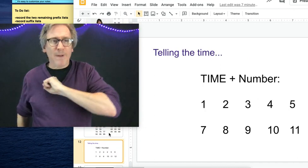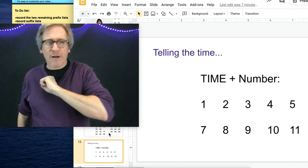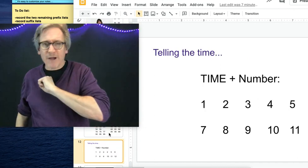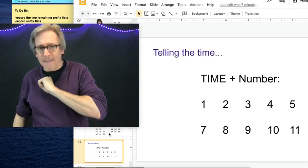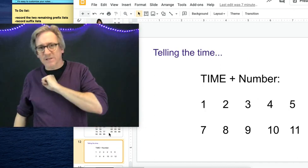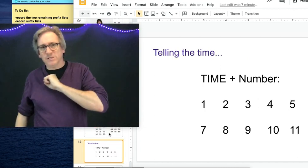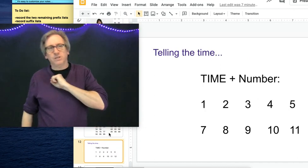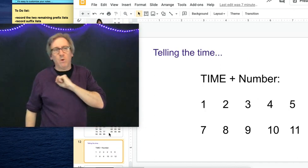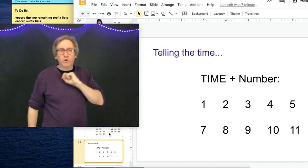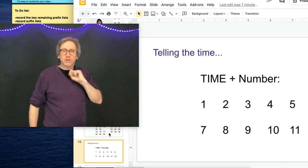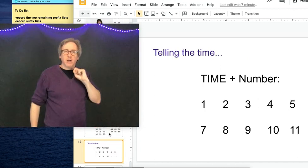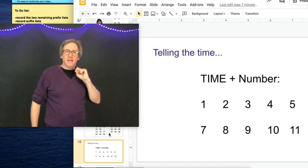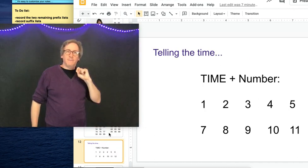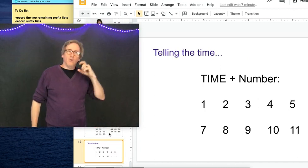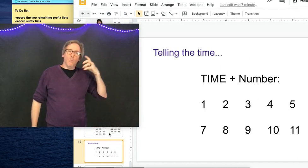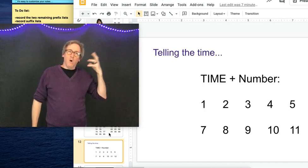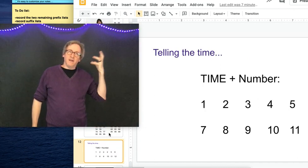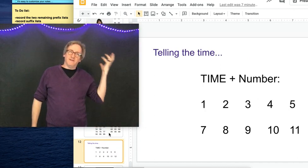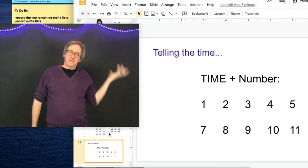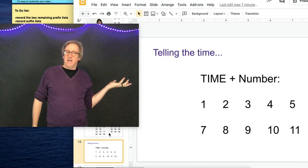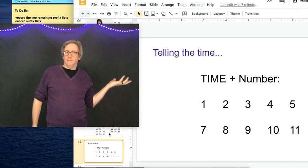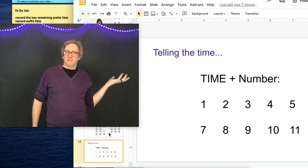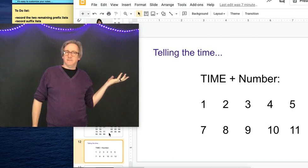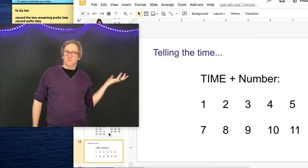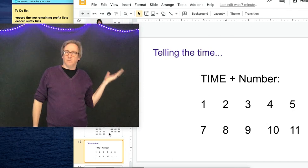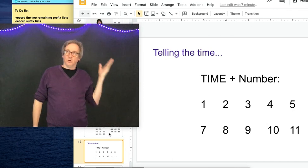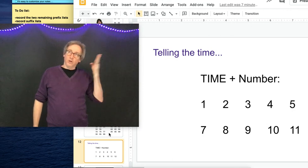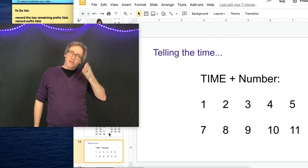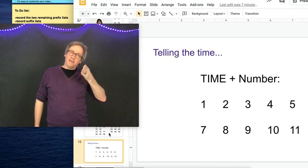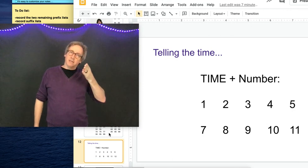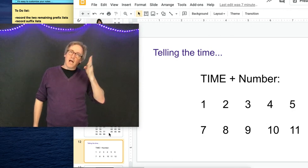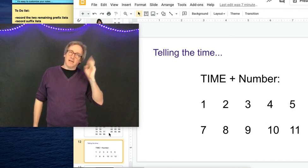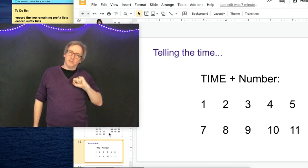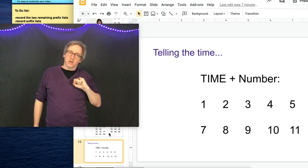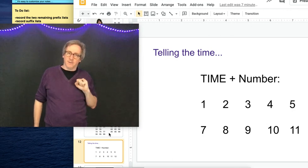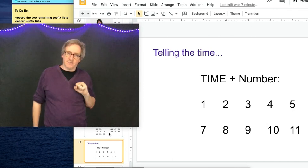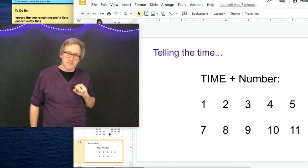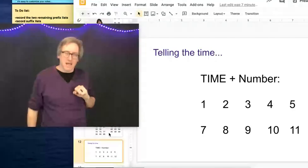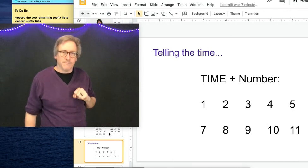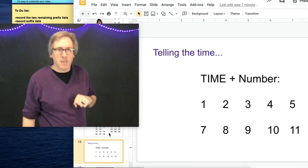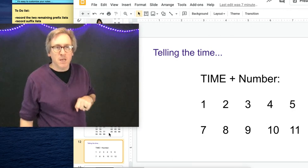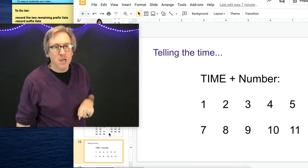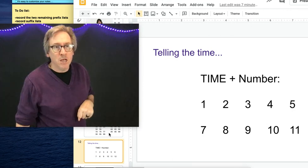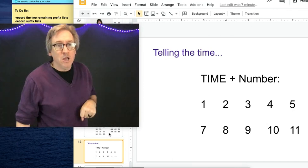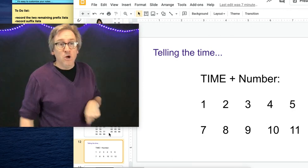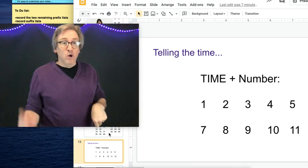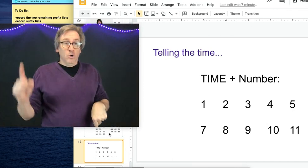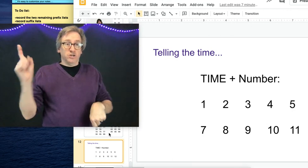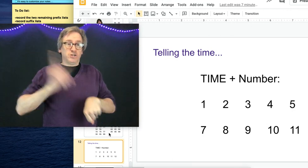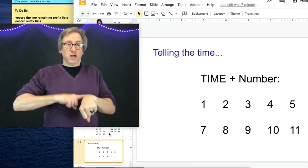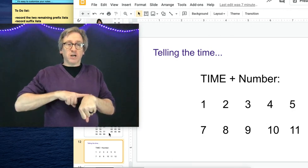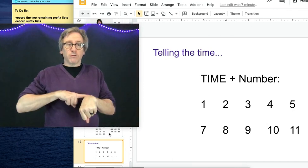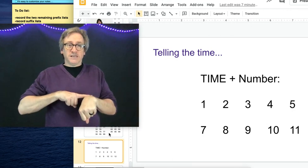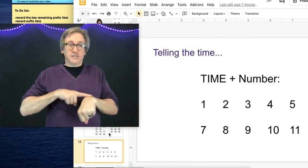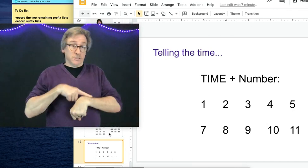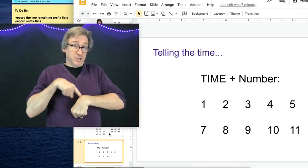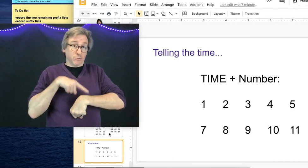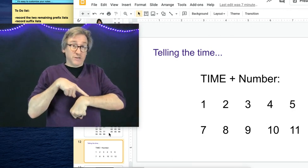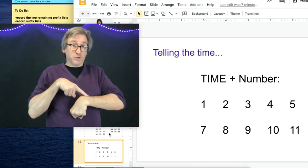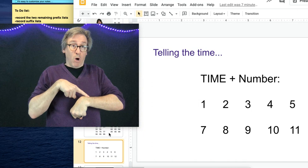Similar pattern happens when we're talking about what the time is. When we're looking at a clock and talking about the time. Touch